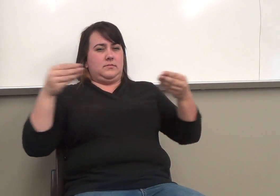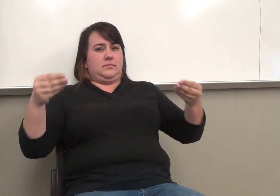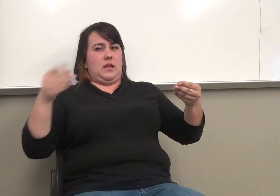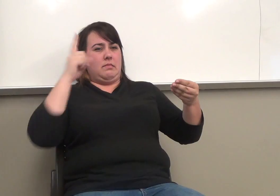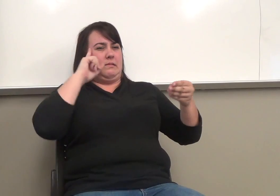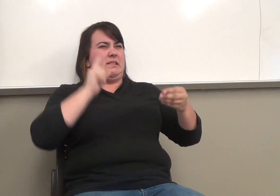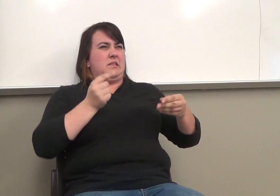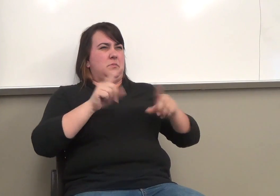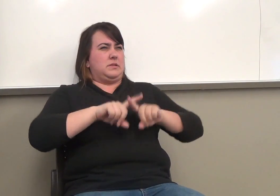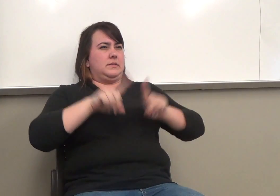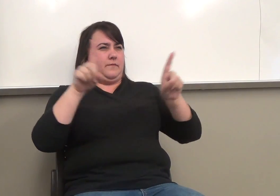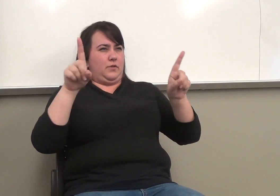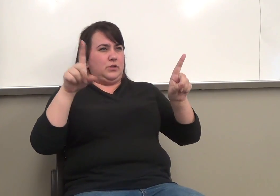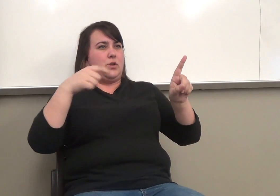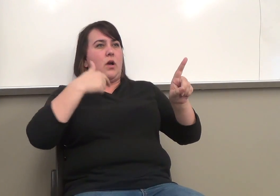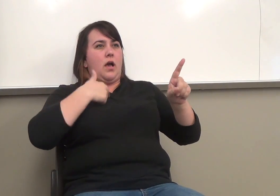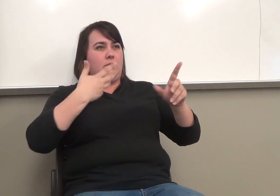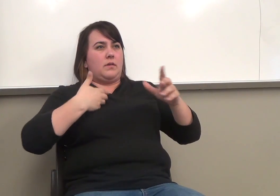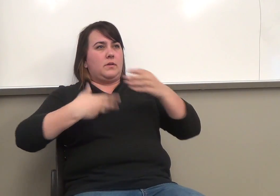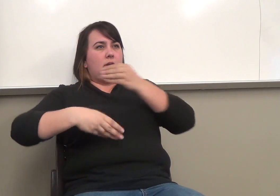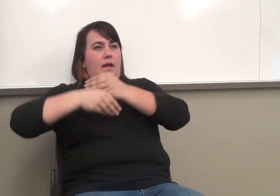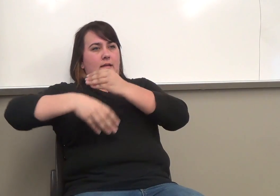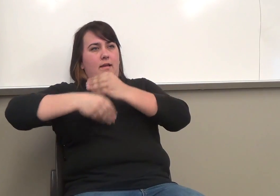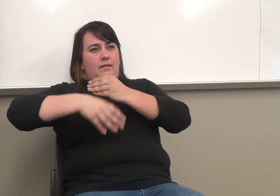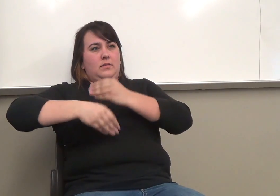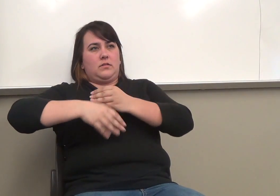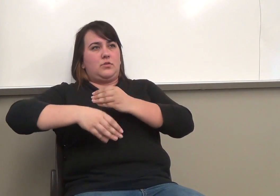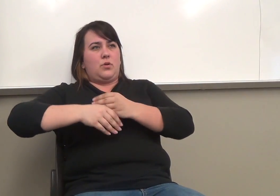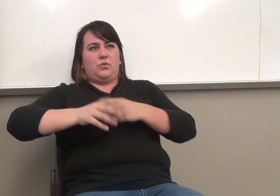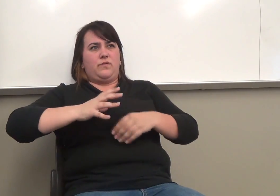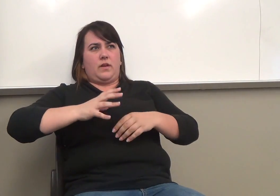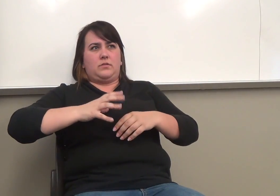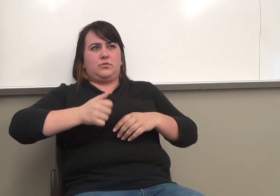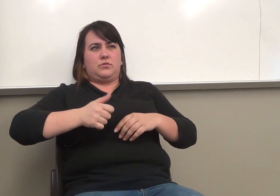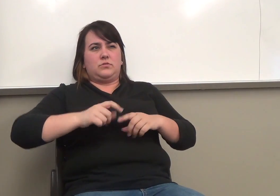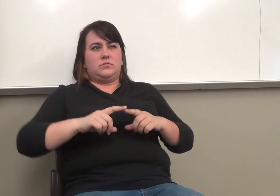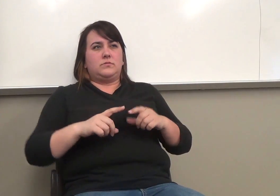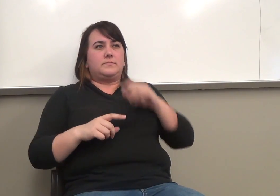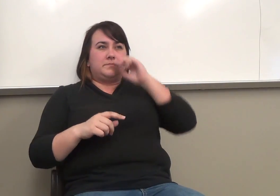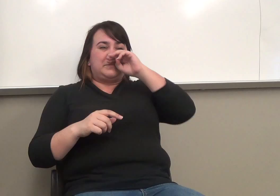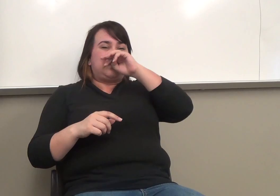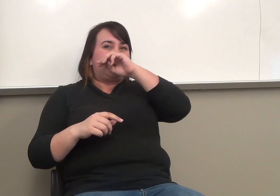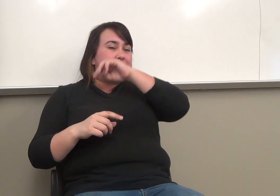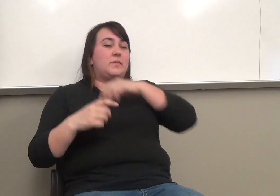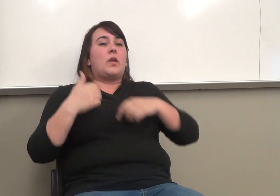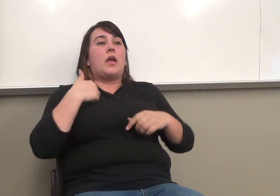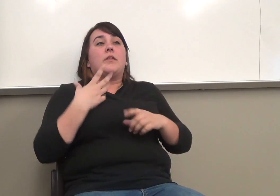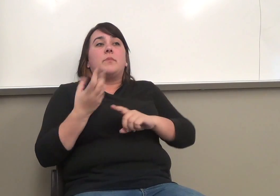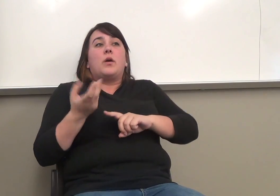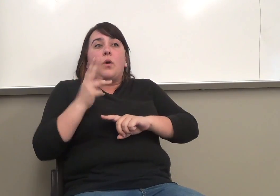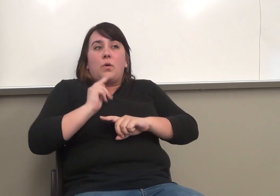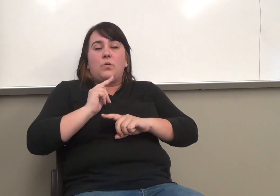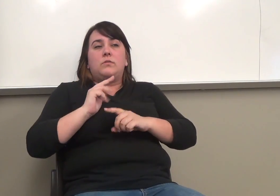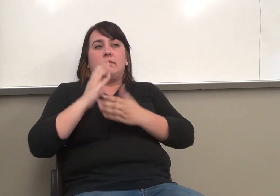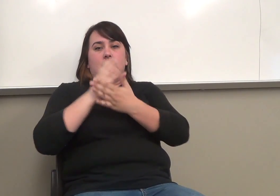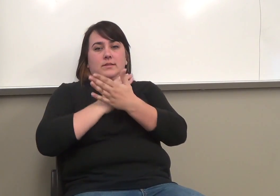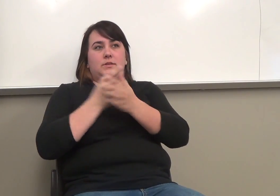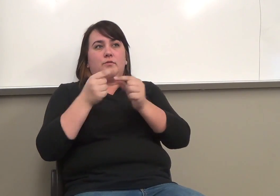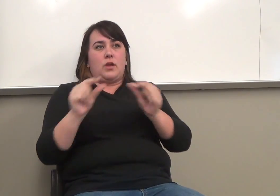as grammar. So I have my own list of grammar lessons, okay? And you'll notice that it's different from what you're doing down